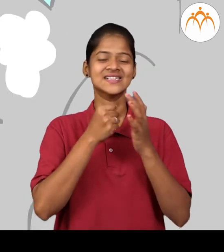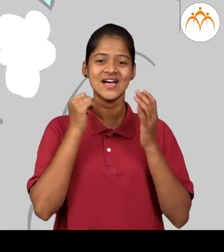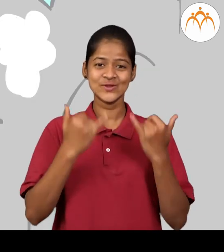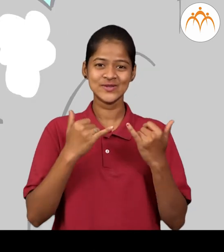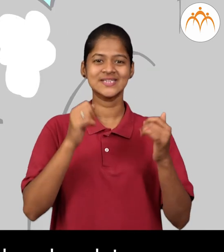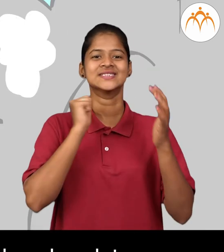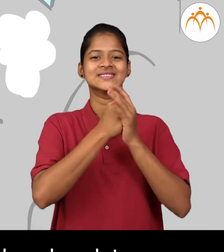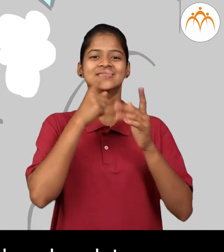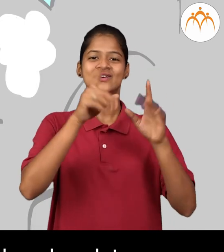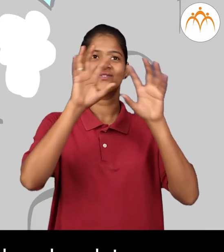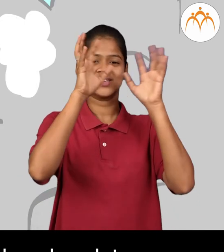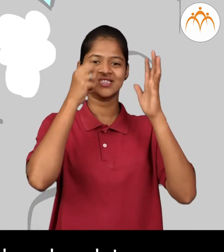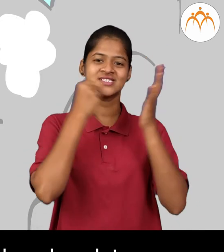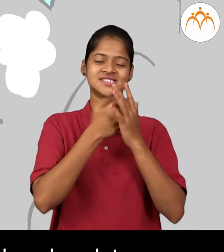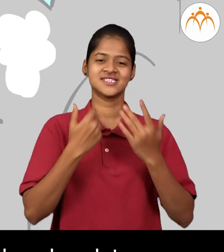ha ha!